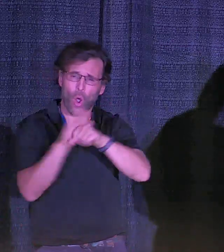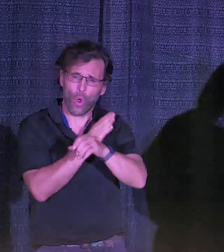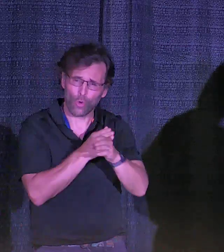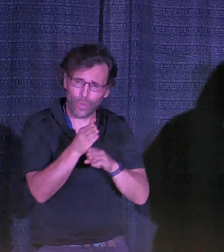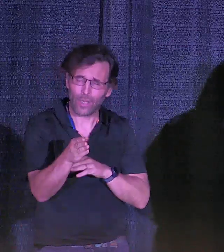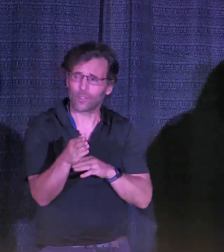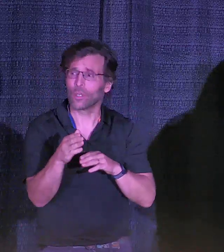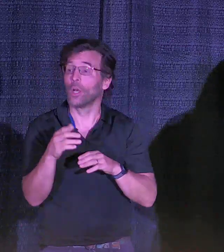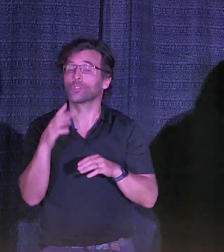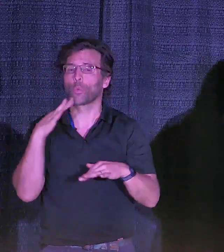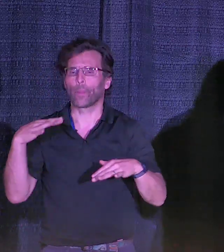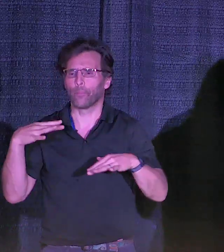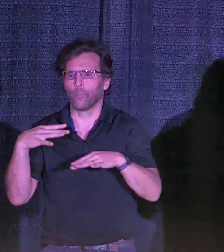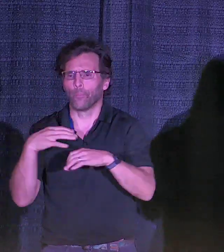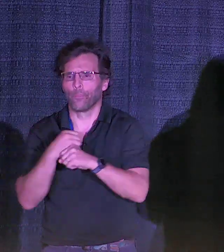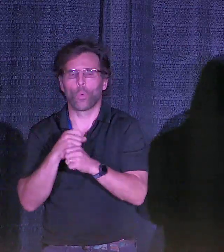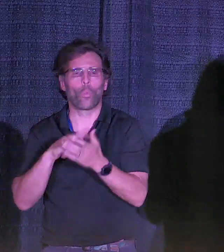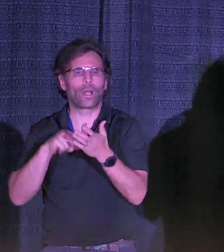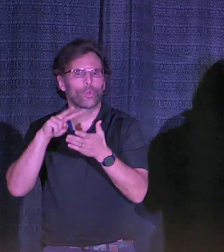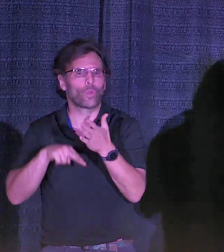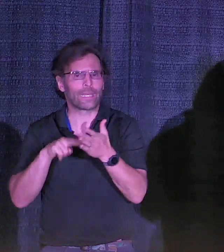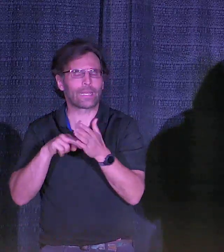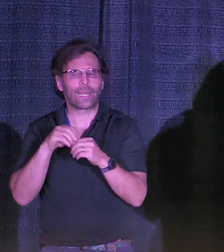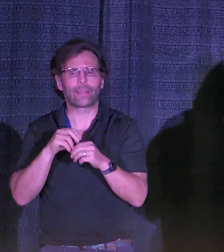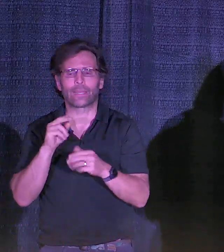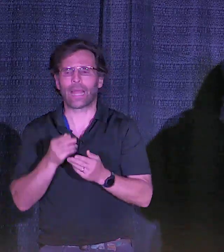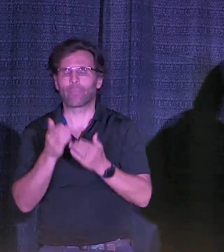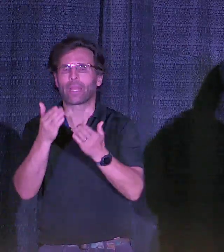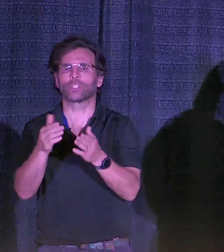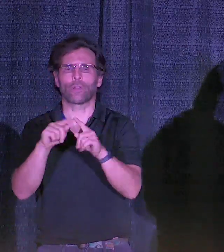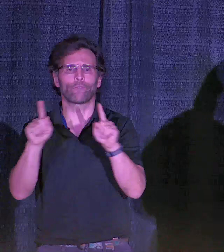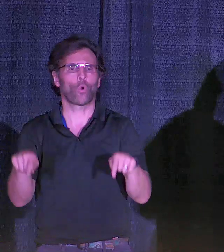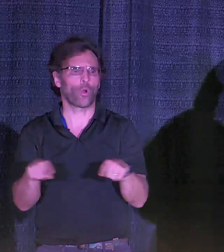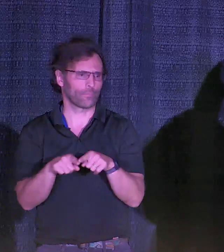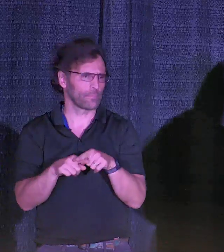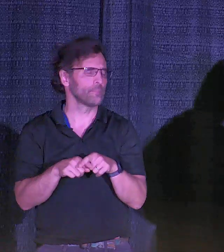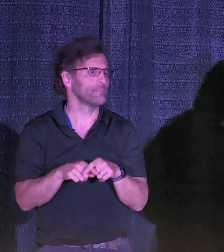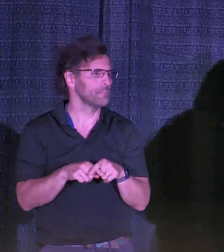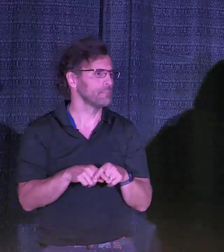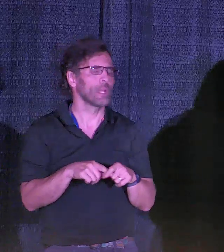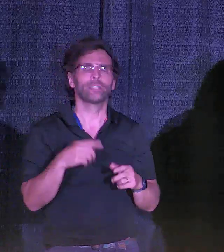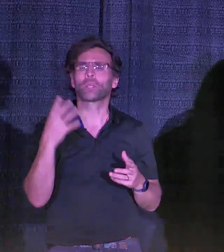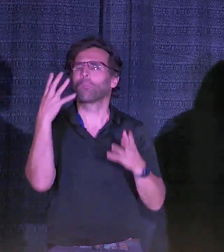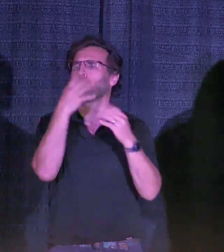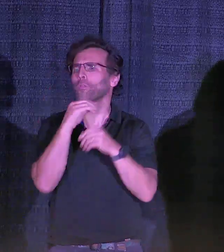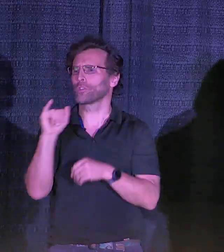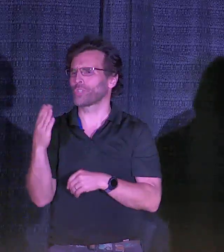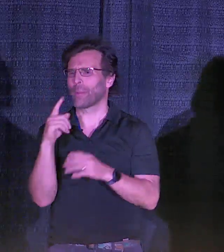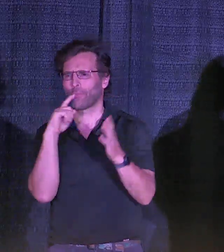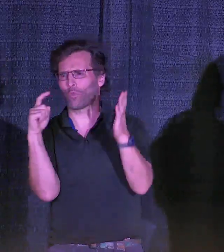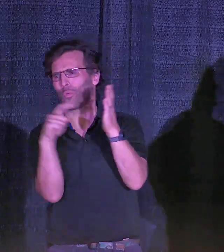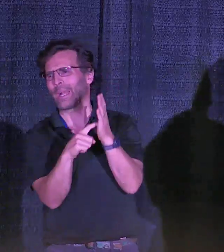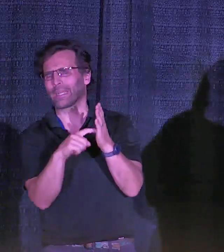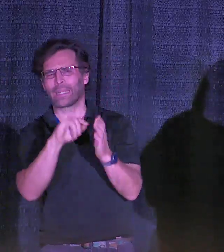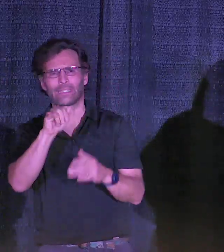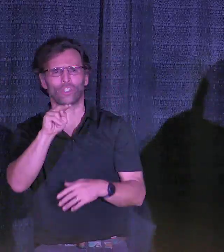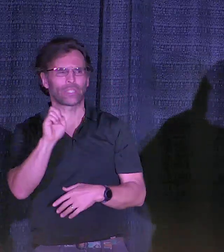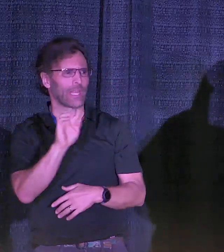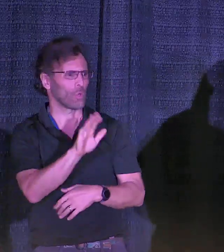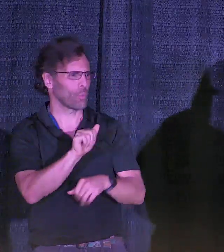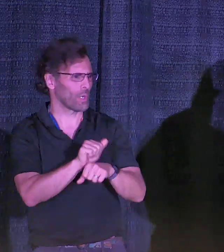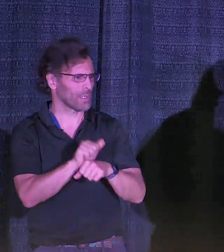so instead we're going to read what was written in her nomination form, as it does a beautiful job of recognizing Jane and her